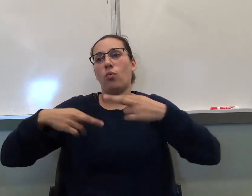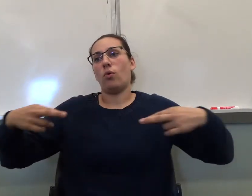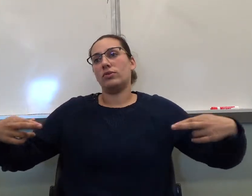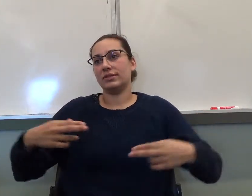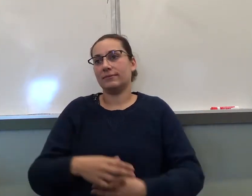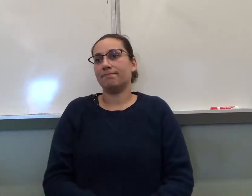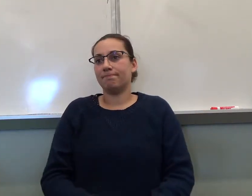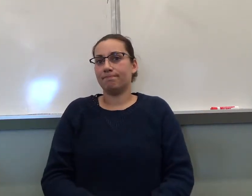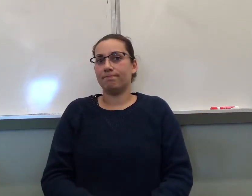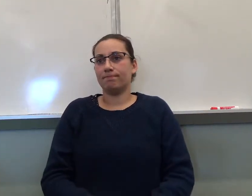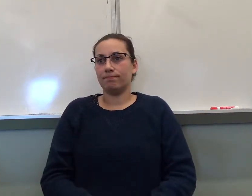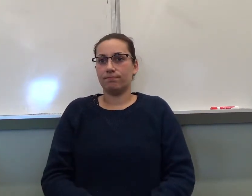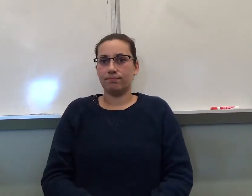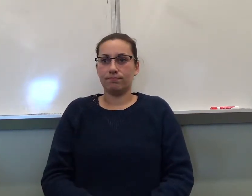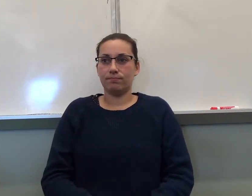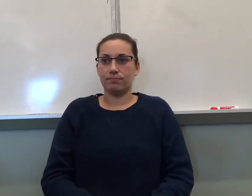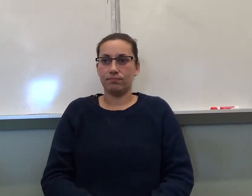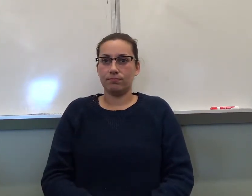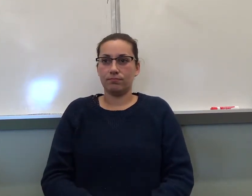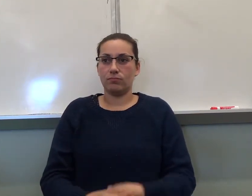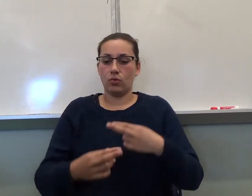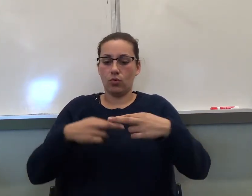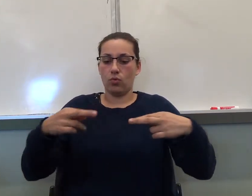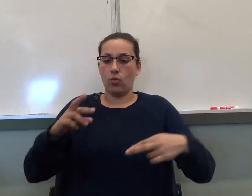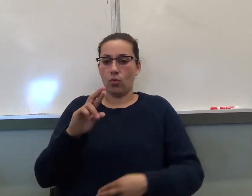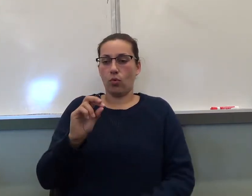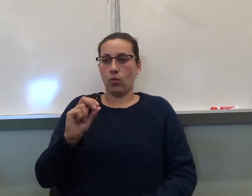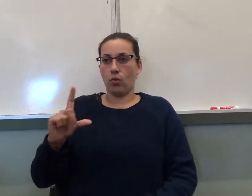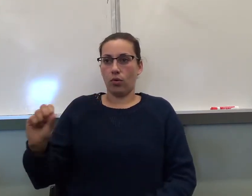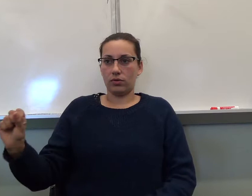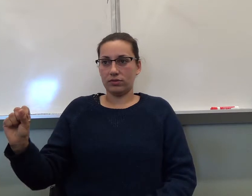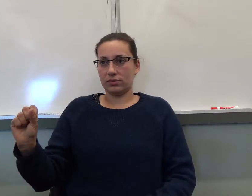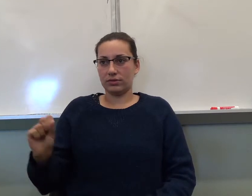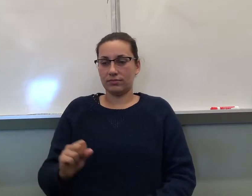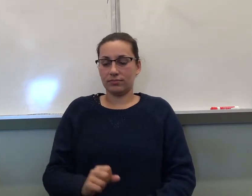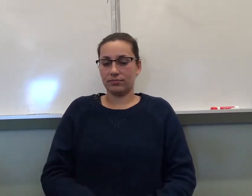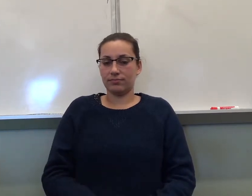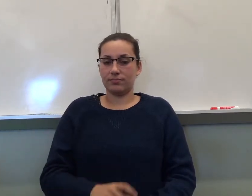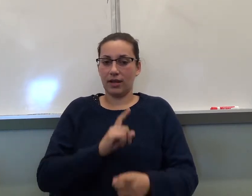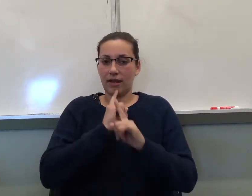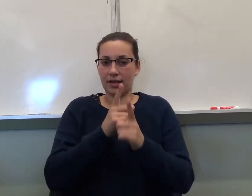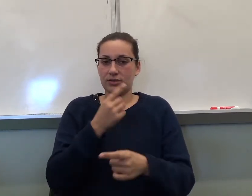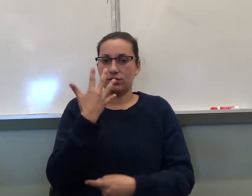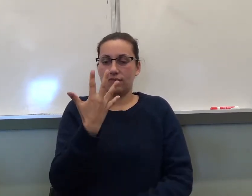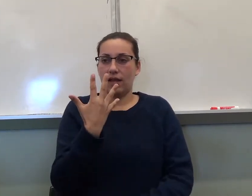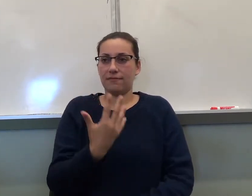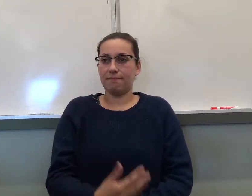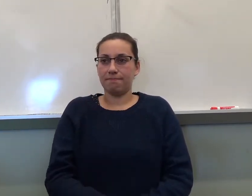So the answer is 5 rolls. Okay, now it's done.